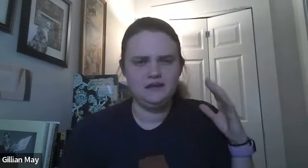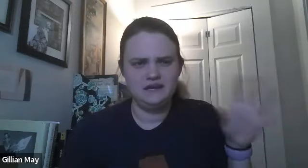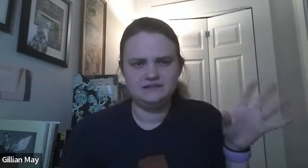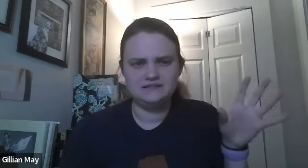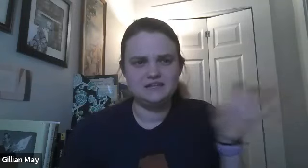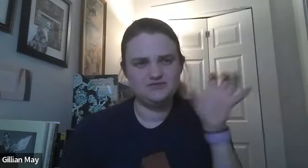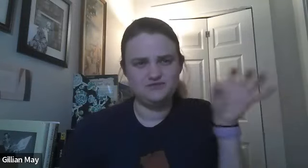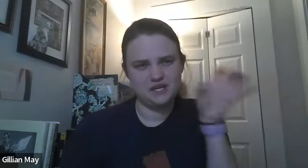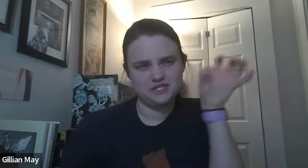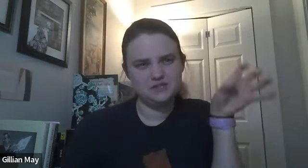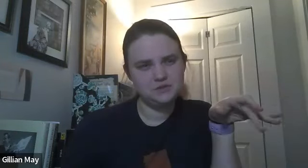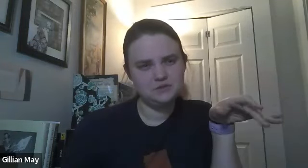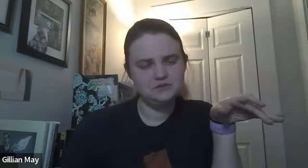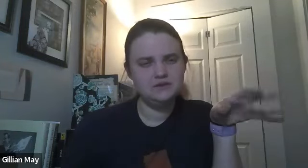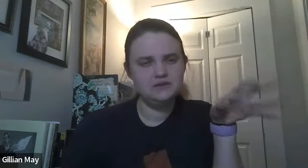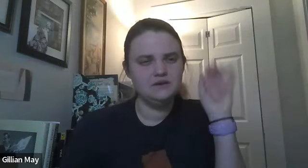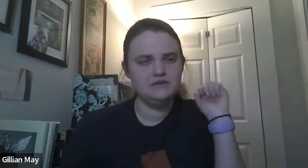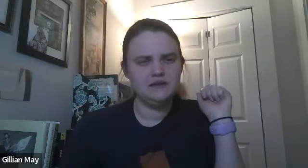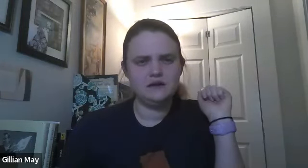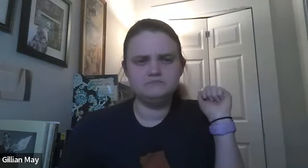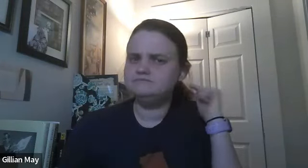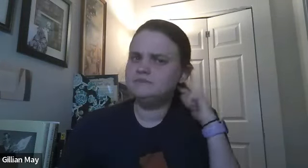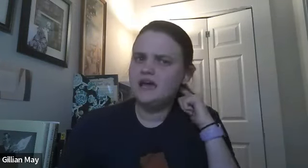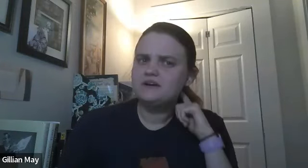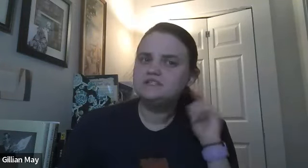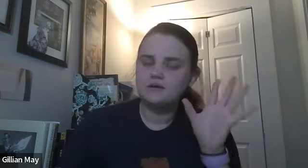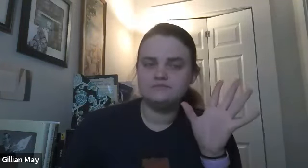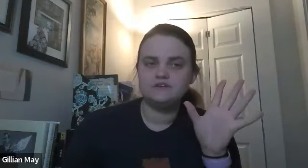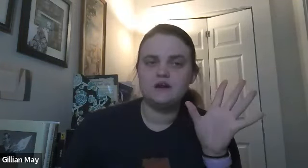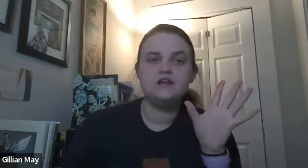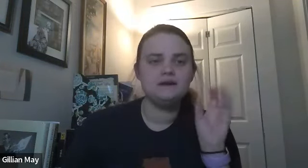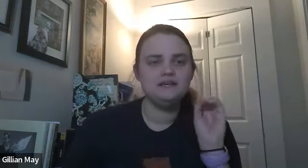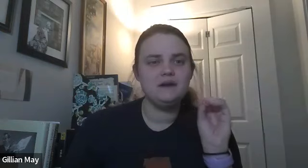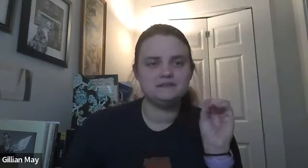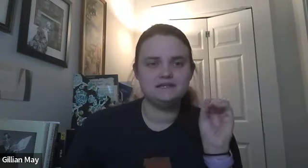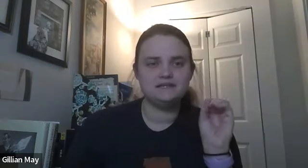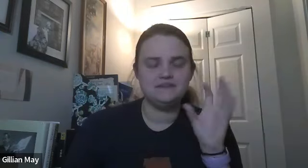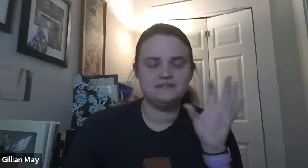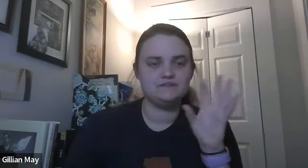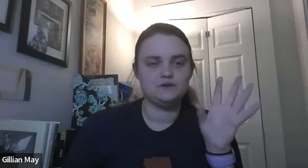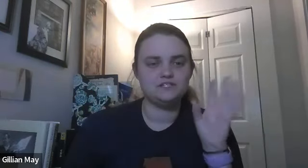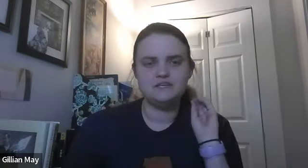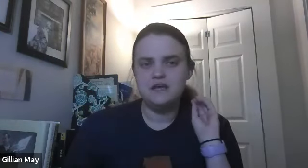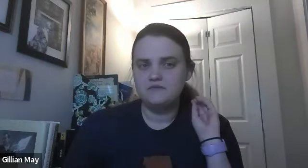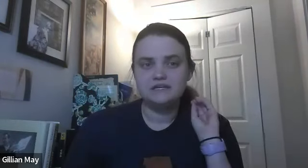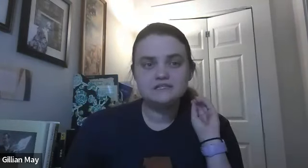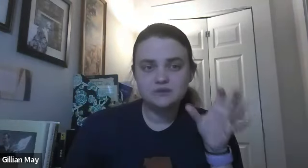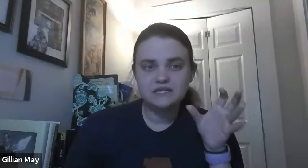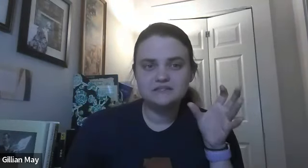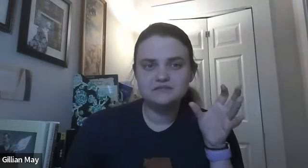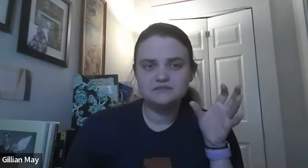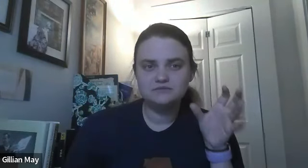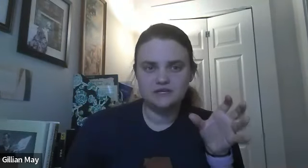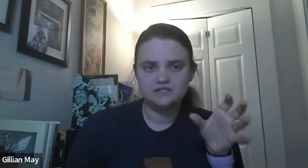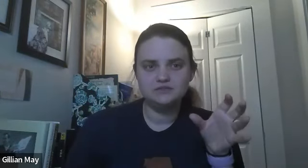Again, it's that directional thing. Have I? I'm so I know I keep asking these different questions. Have I explained